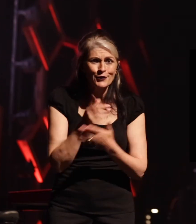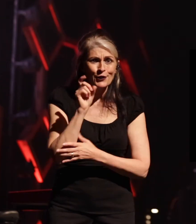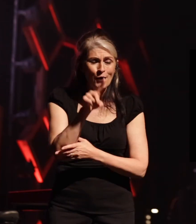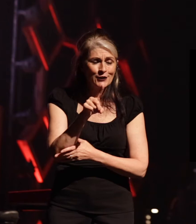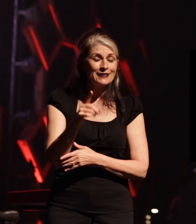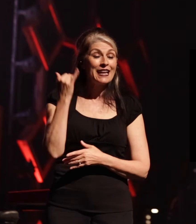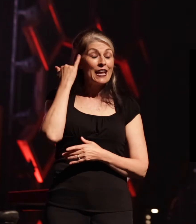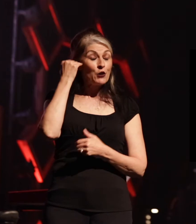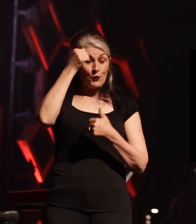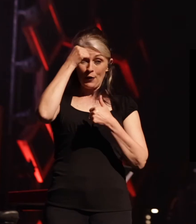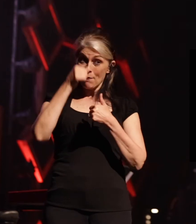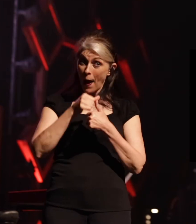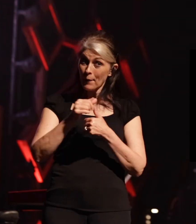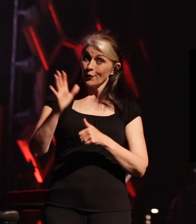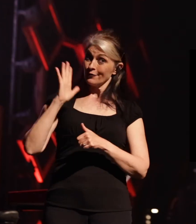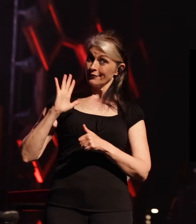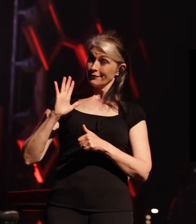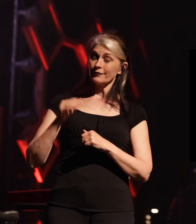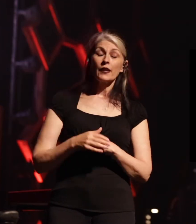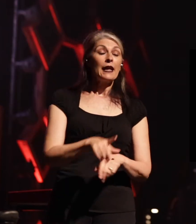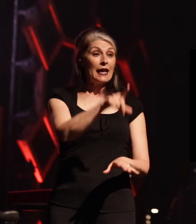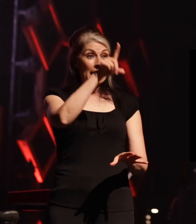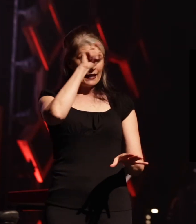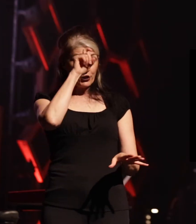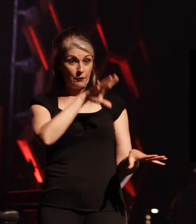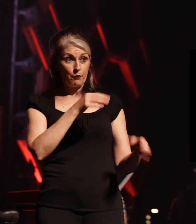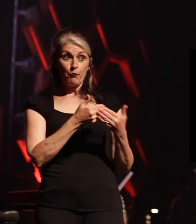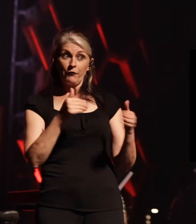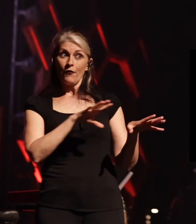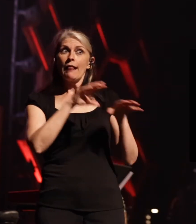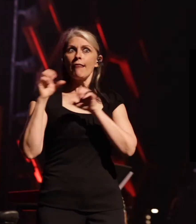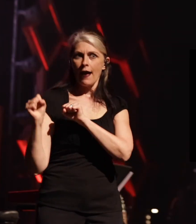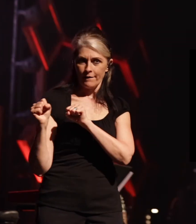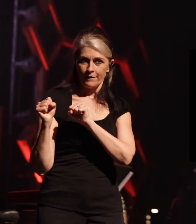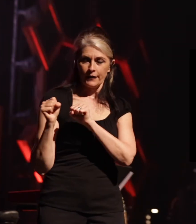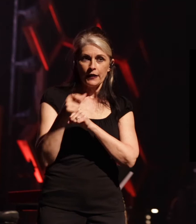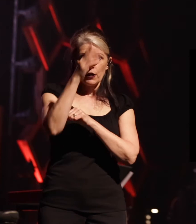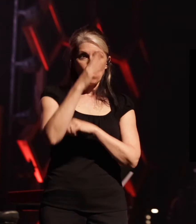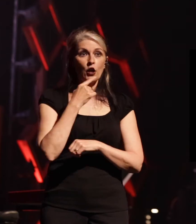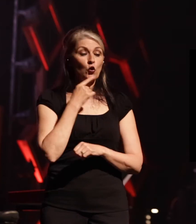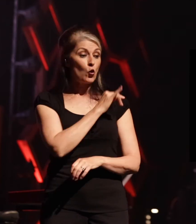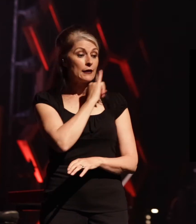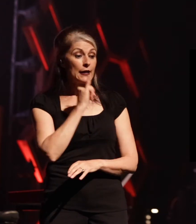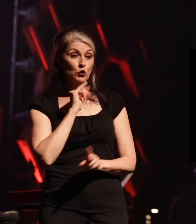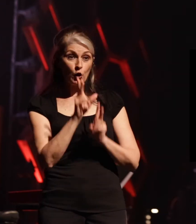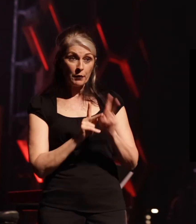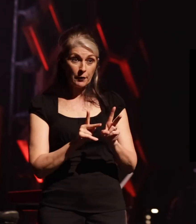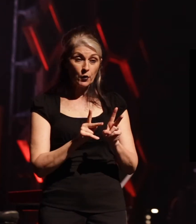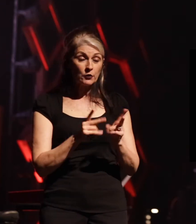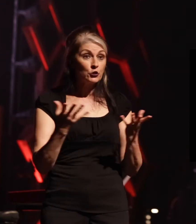remember, when they were in Egypt and they left Egypt, before they left, God told the people of Israel to actually